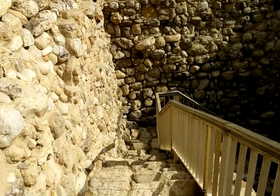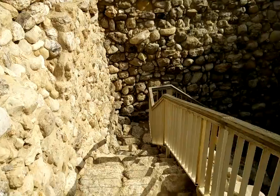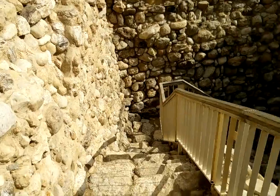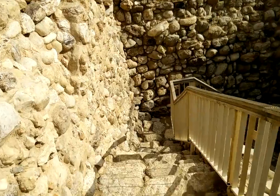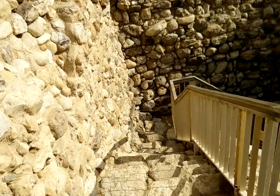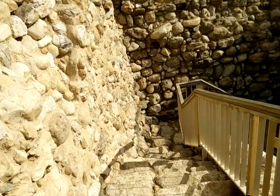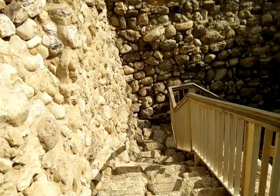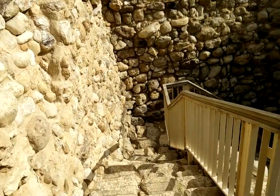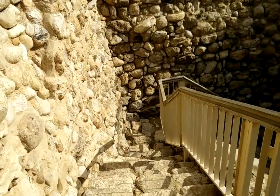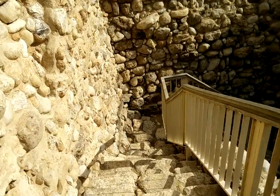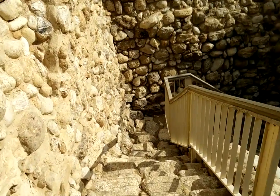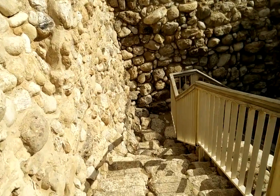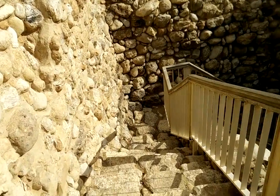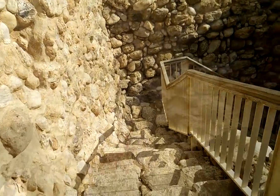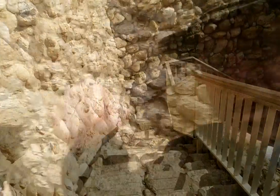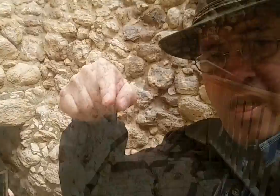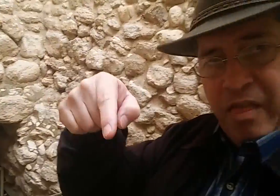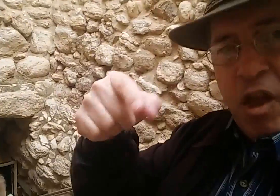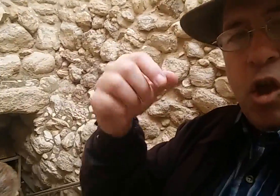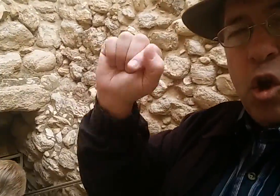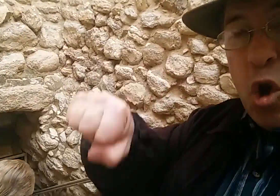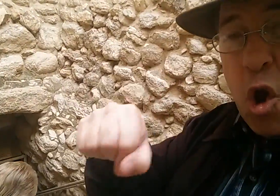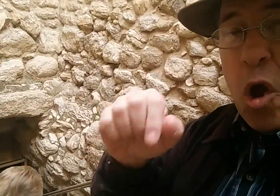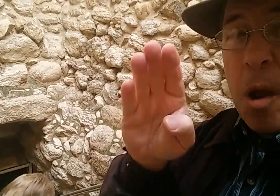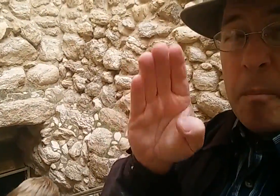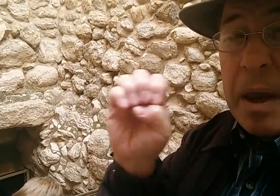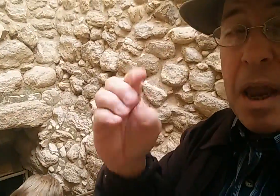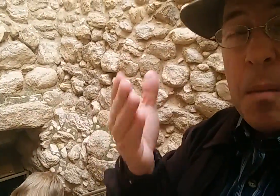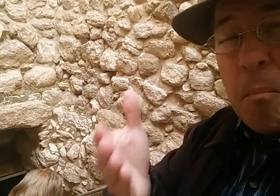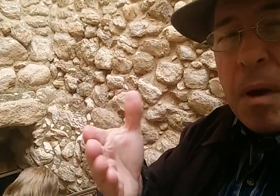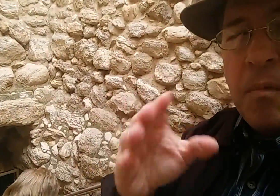Going down, going down.